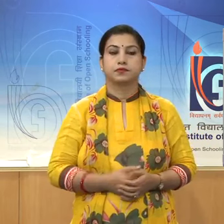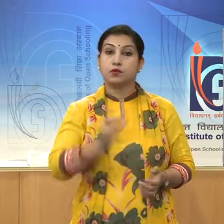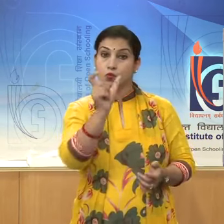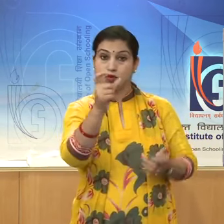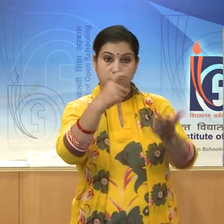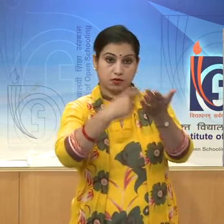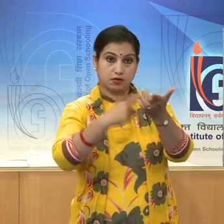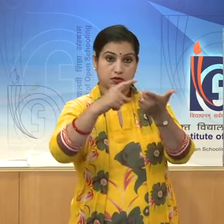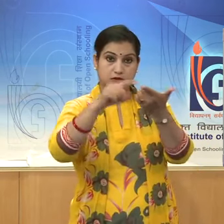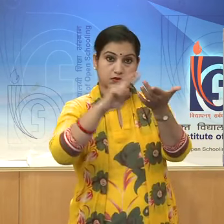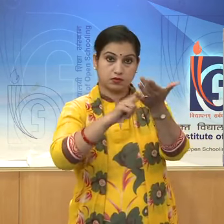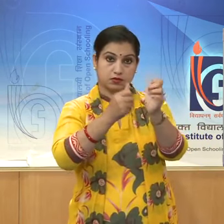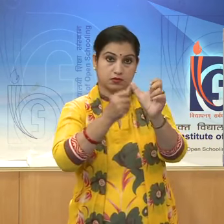Renaissance means rebirth.